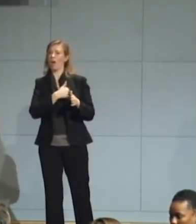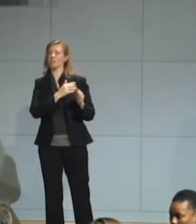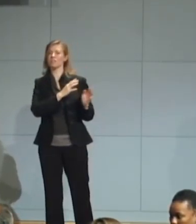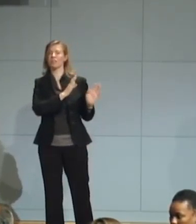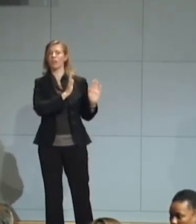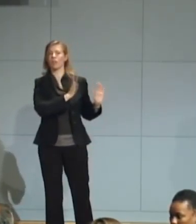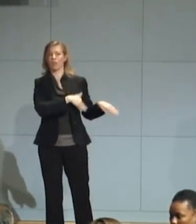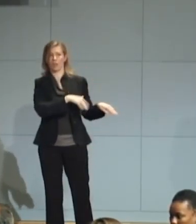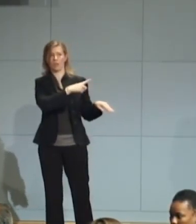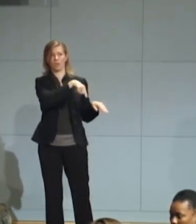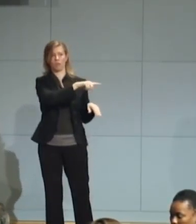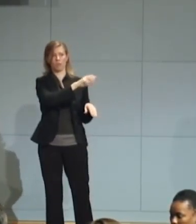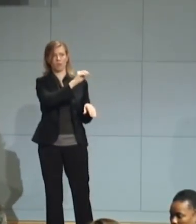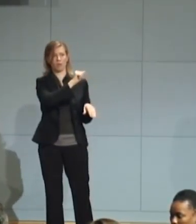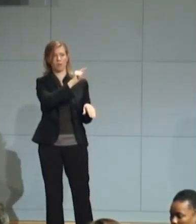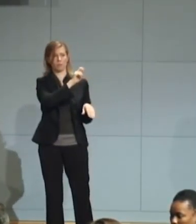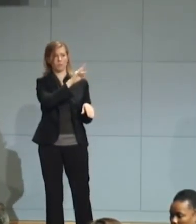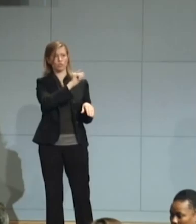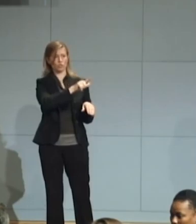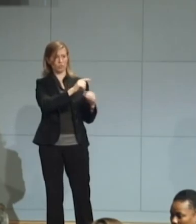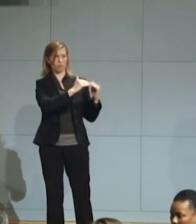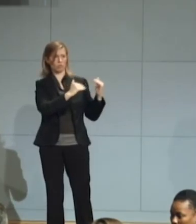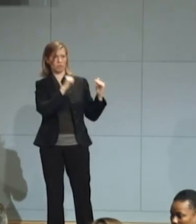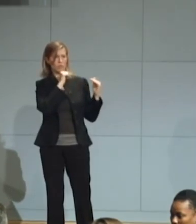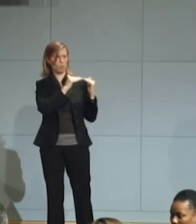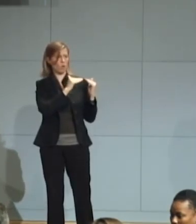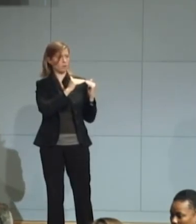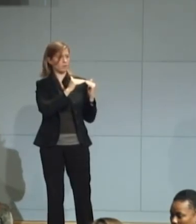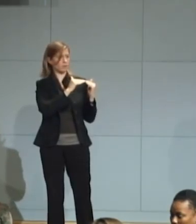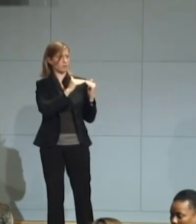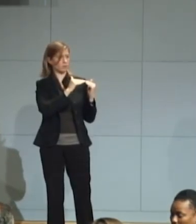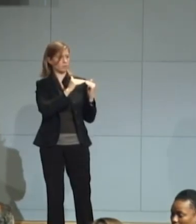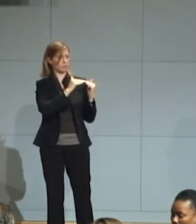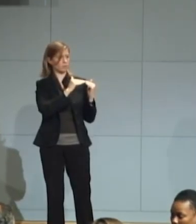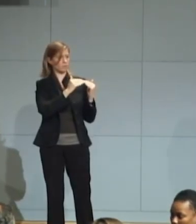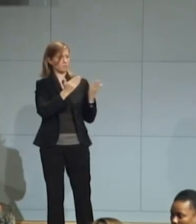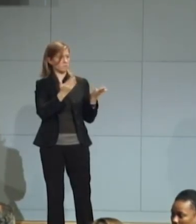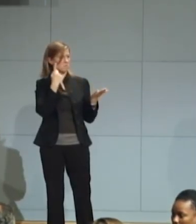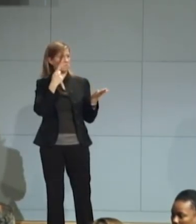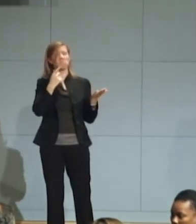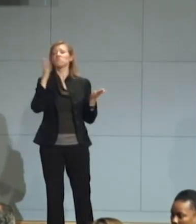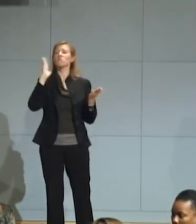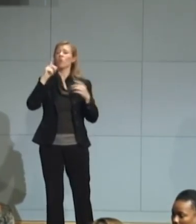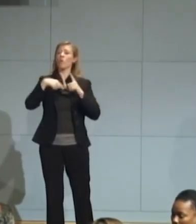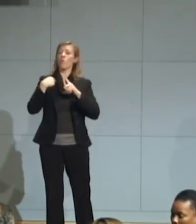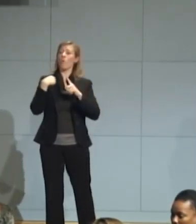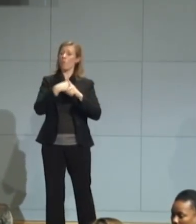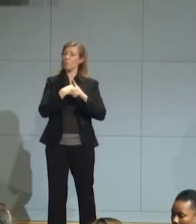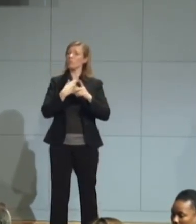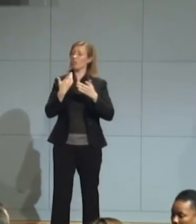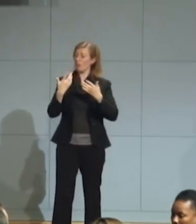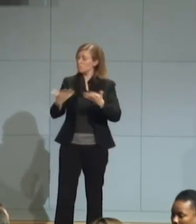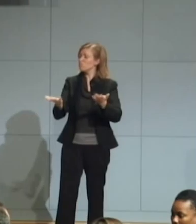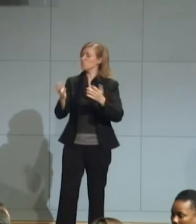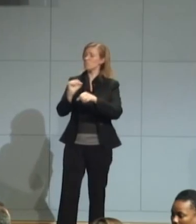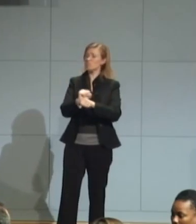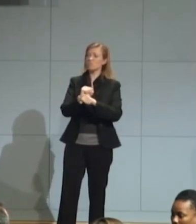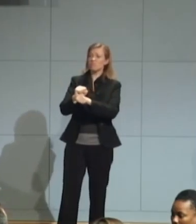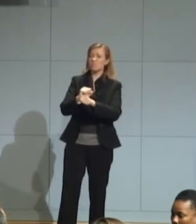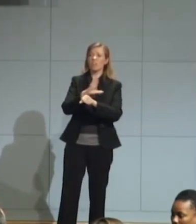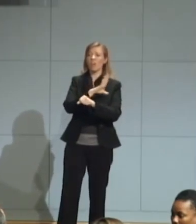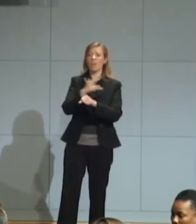progress faster. And that's true. But ultimately, the message that gets sent when you say to some students, we don't expect you